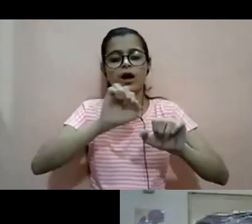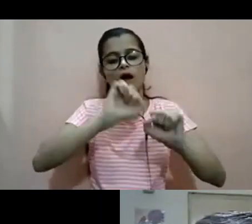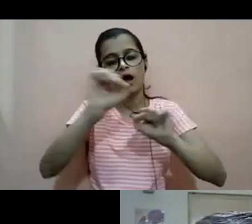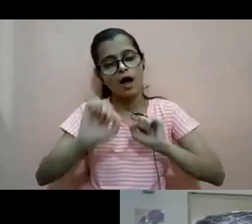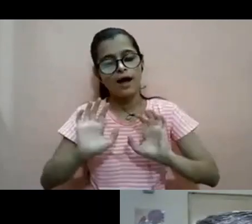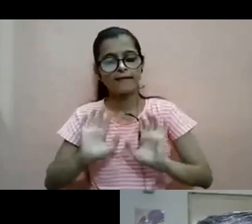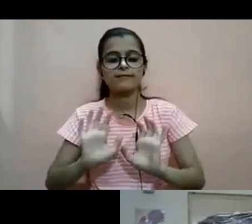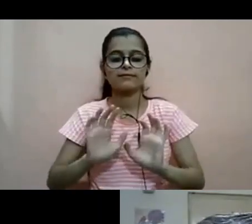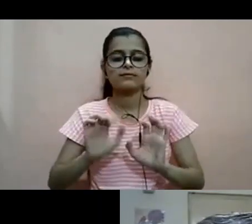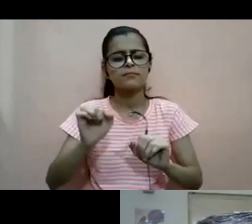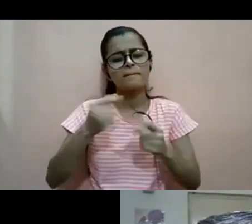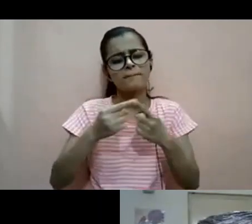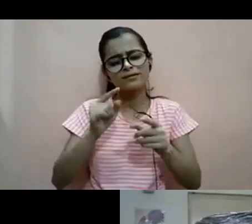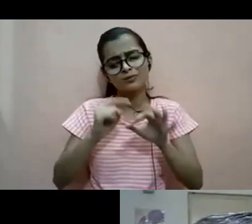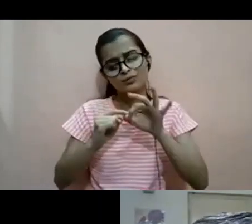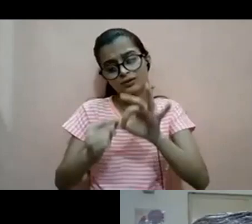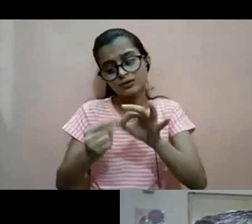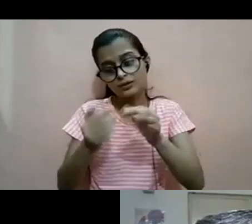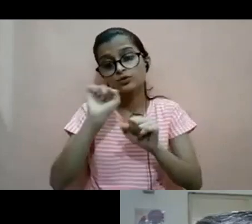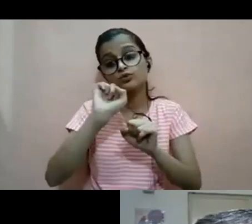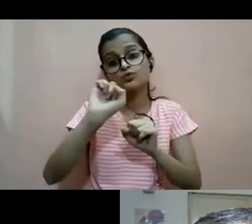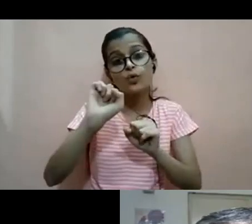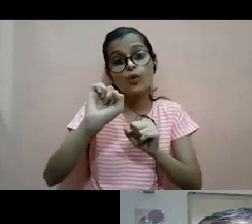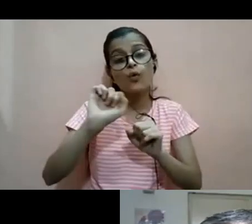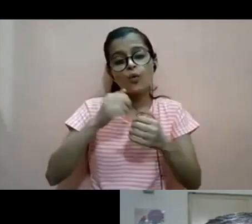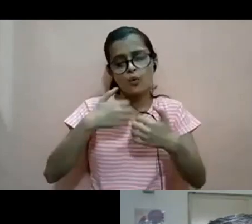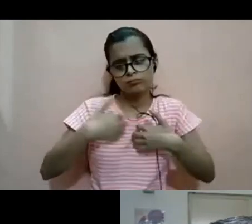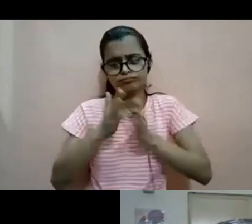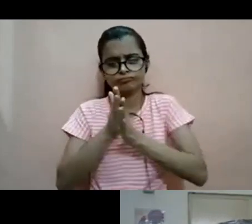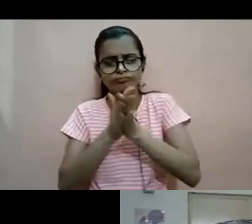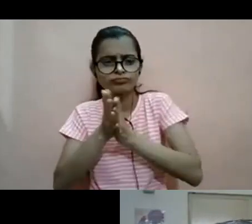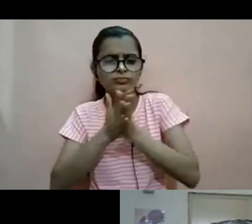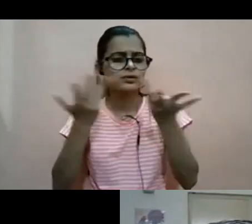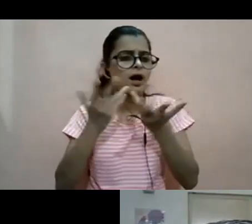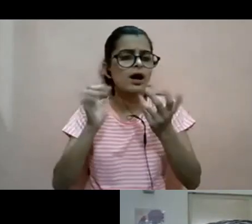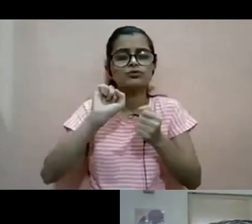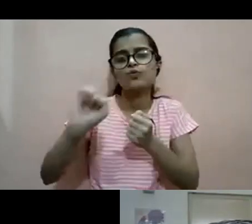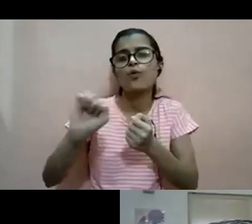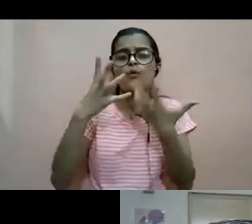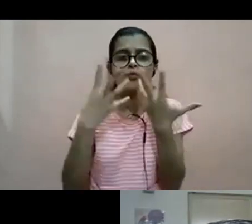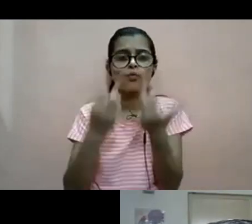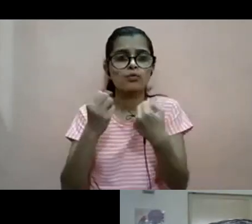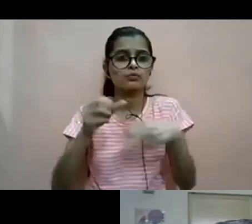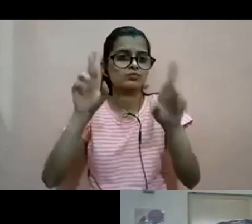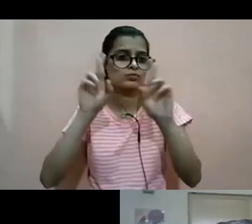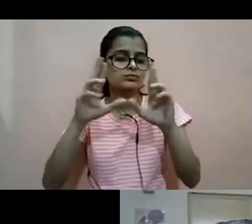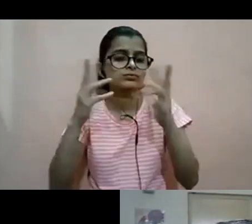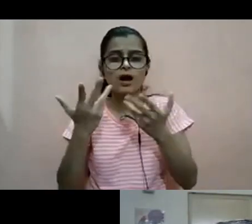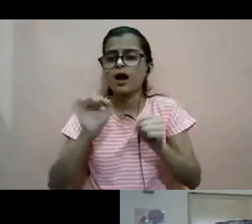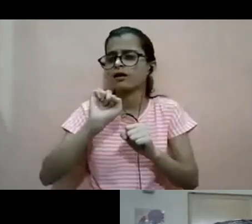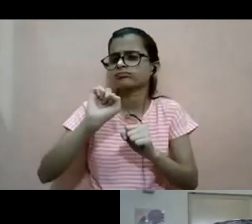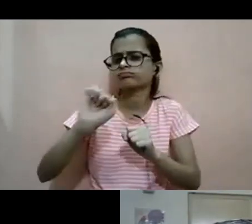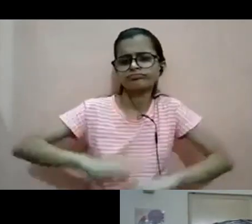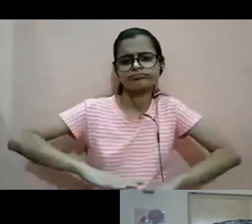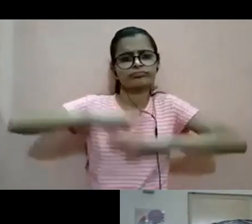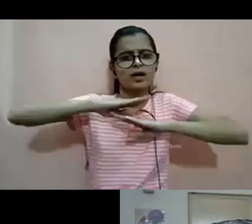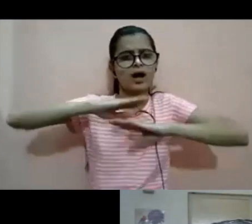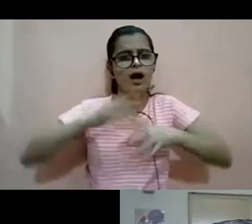desire? What drives your passions and interests? What makes you feel satisfied, sated and